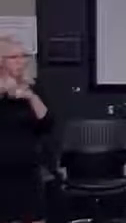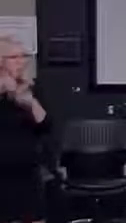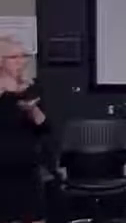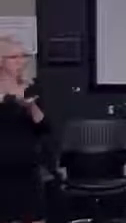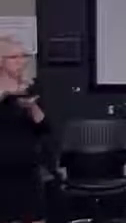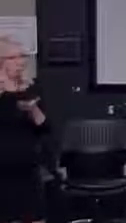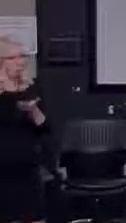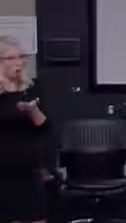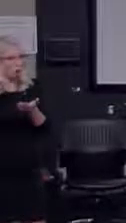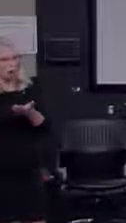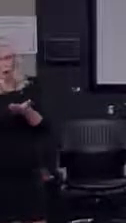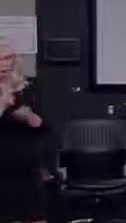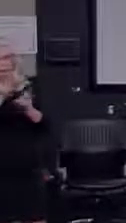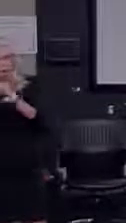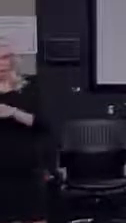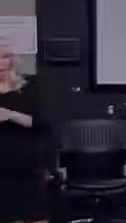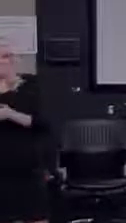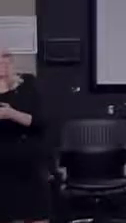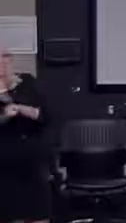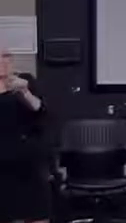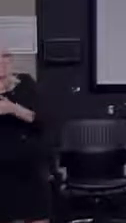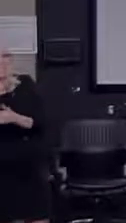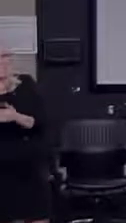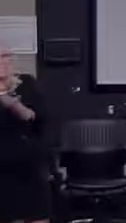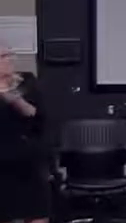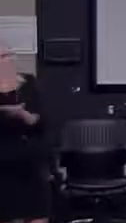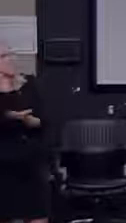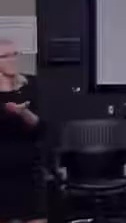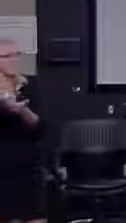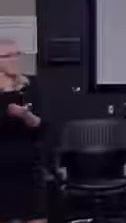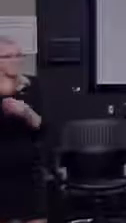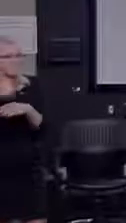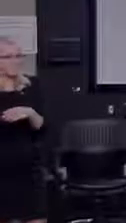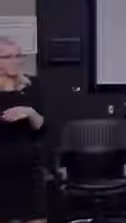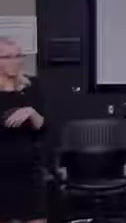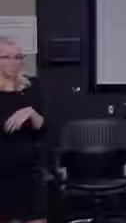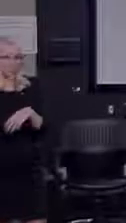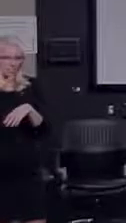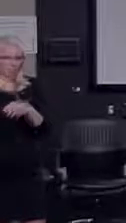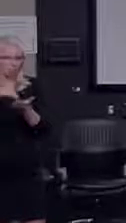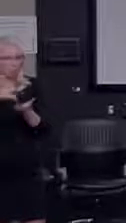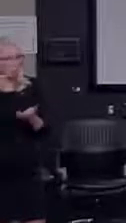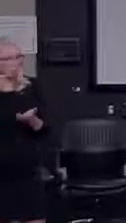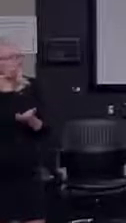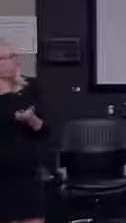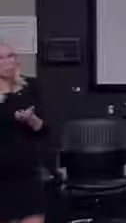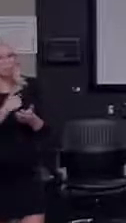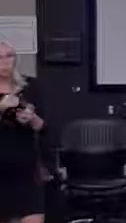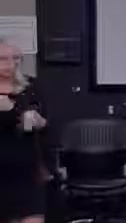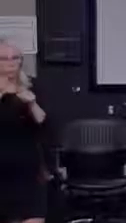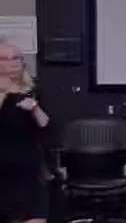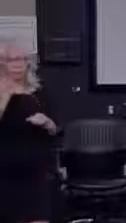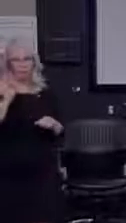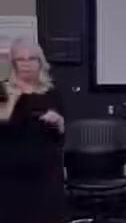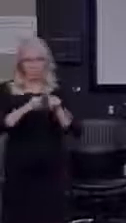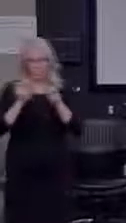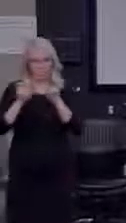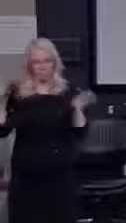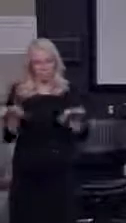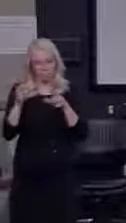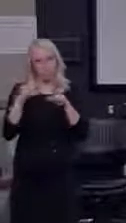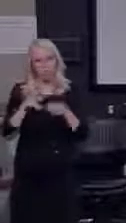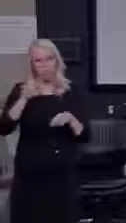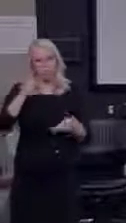learning in Central Park? 28 different activities. We called it the ultimate block party. And we should add, there